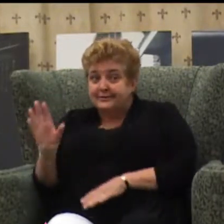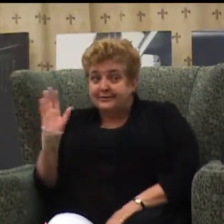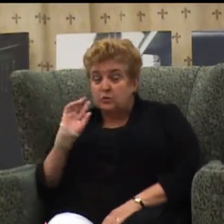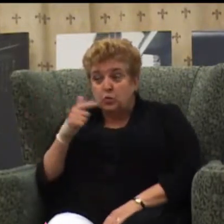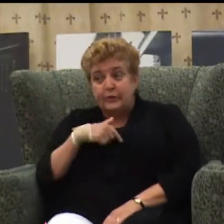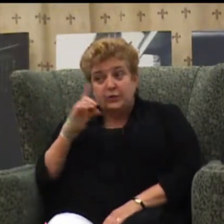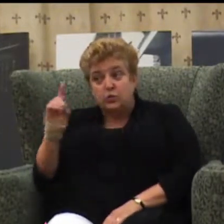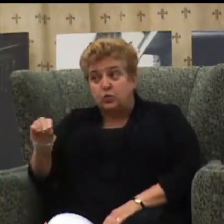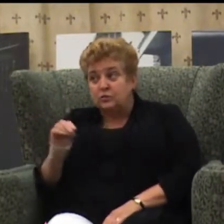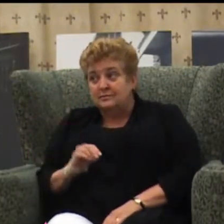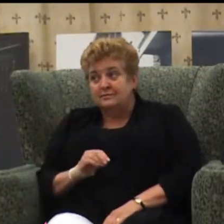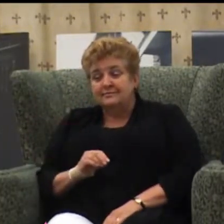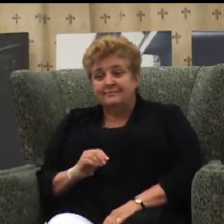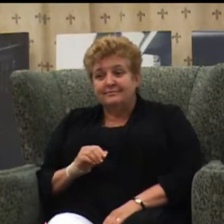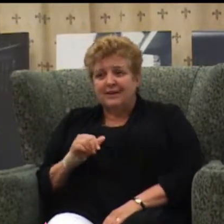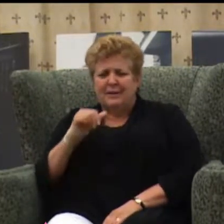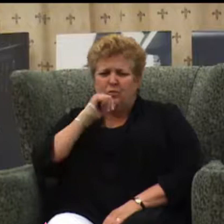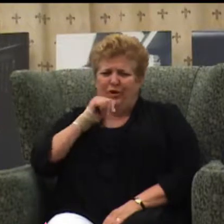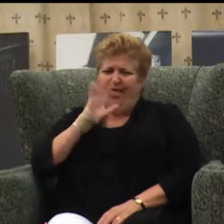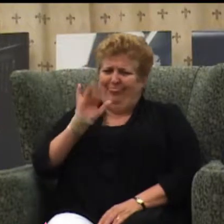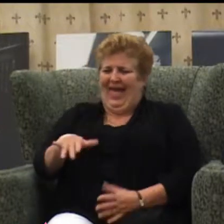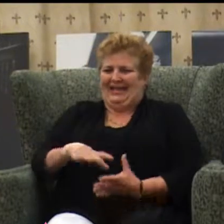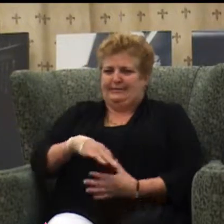Right? We're not that spiritual.